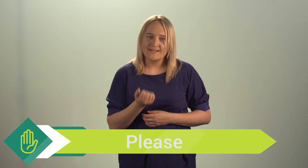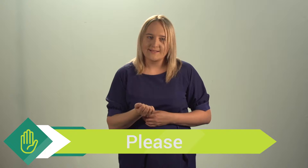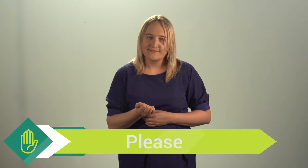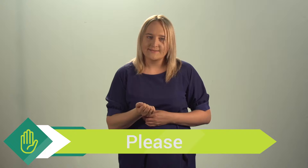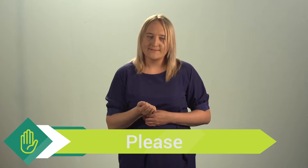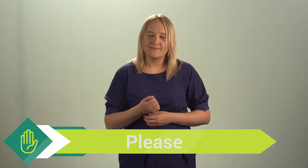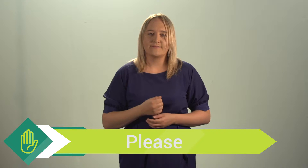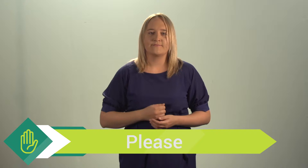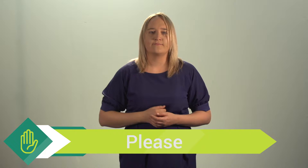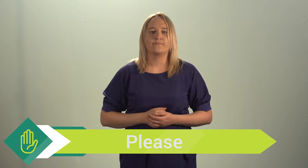Please.